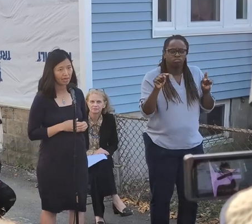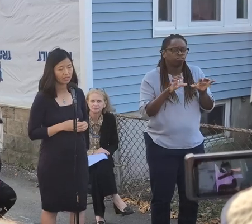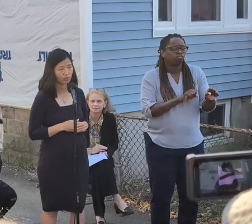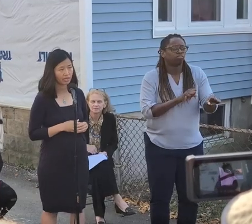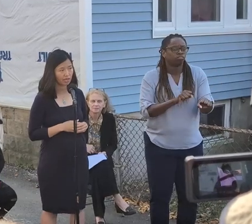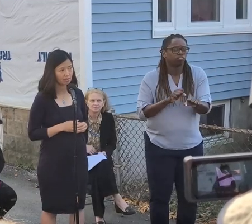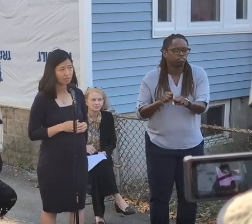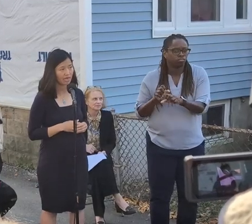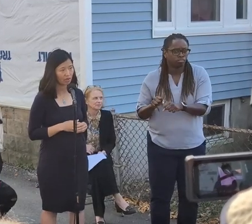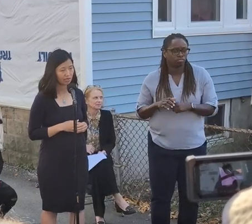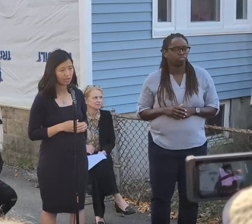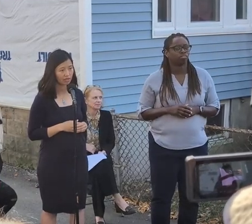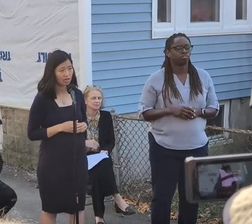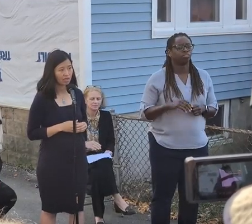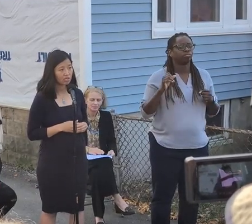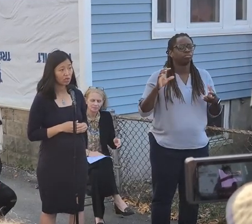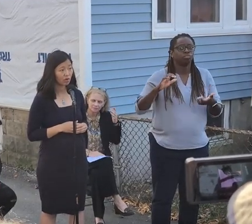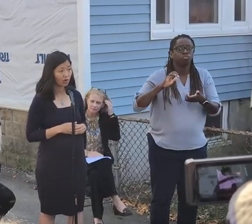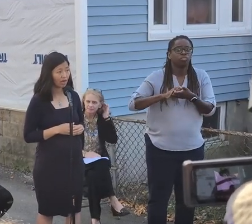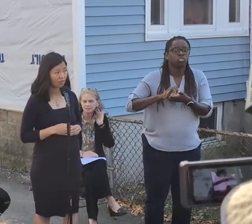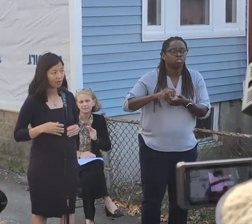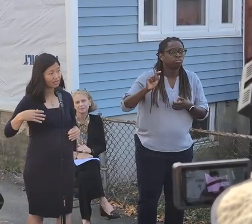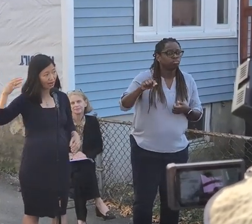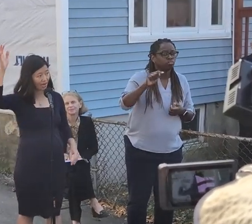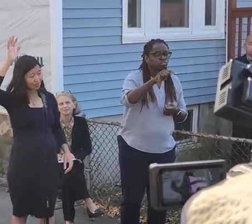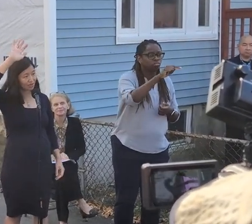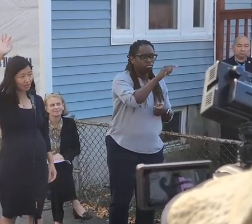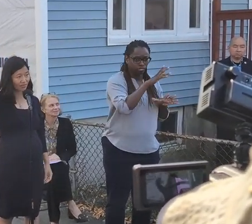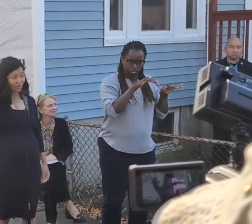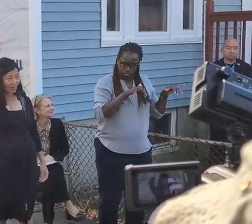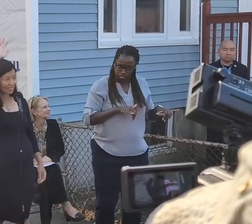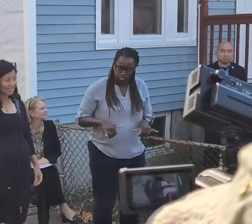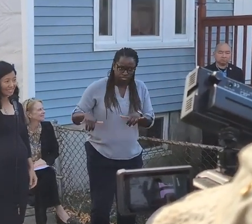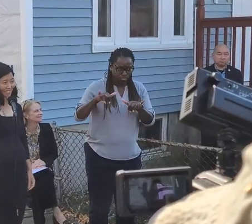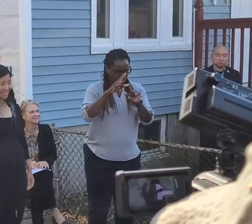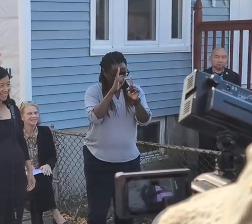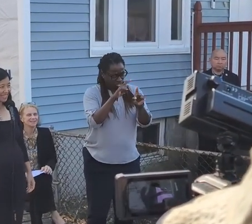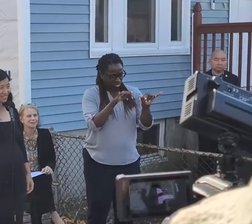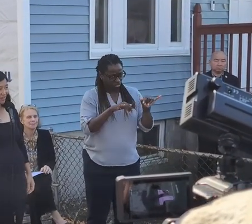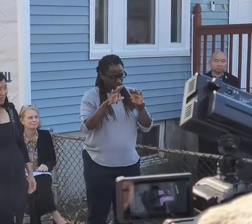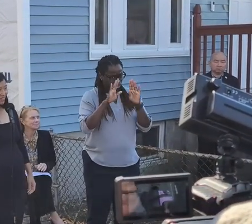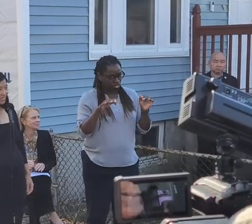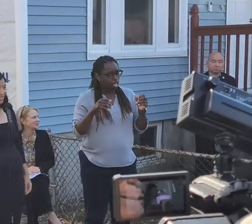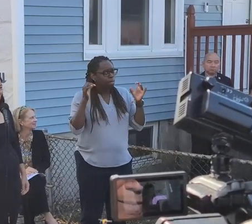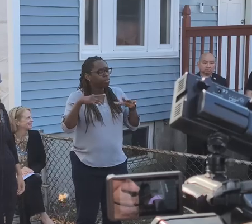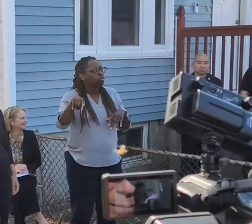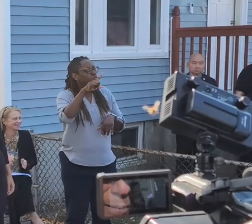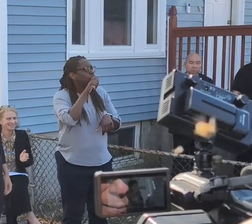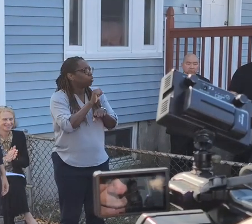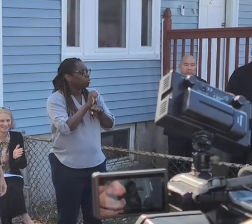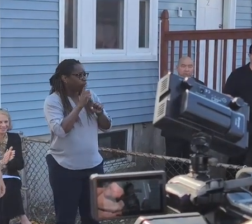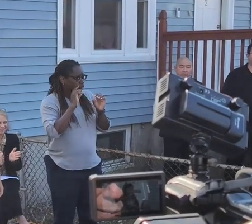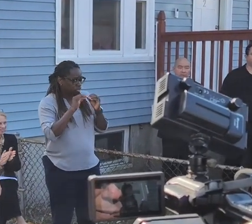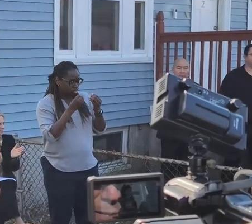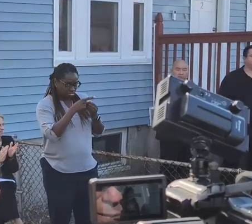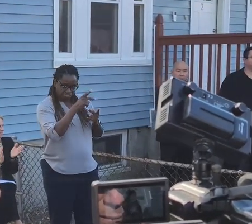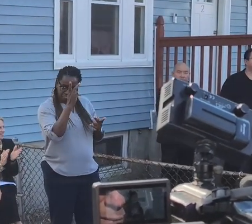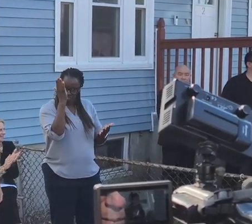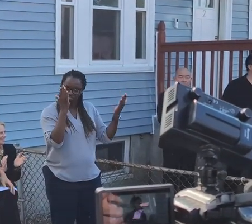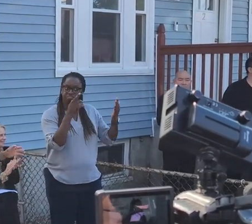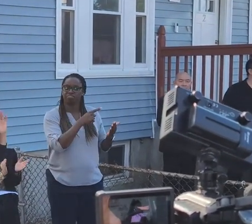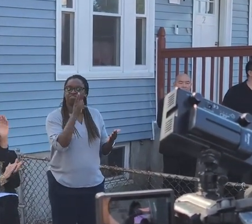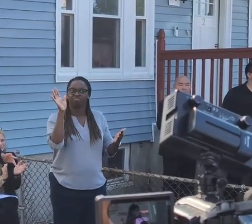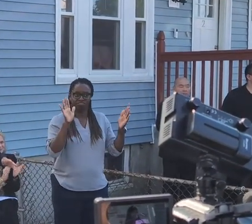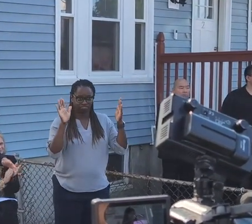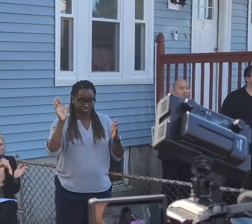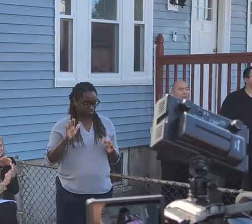same page when it comes to housing. So raise your hand if you work for an organization that is one of our treasured partners with the city. I